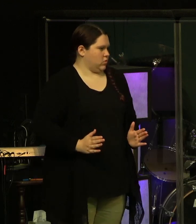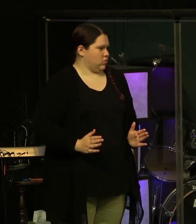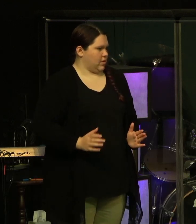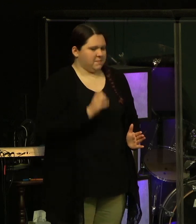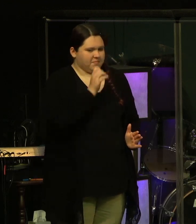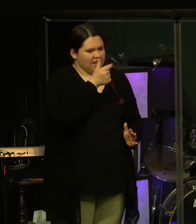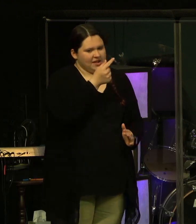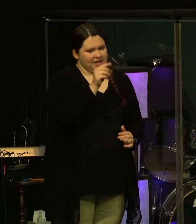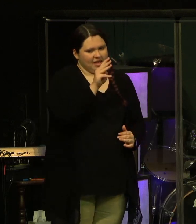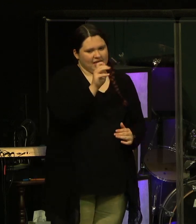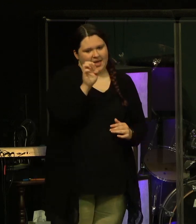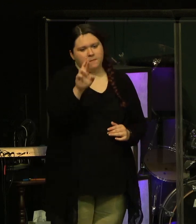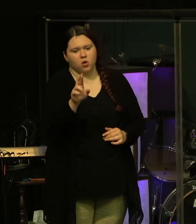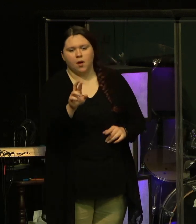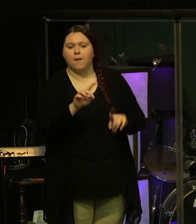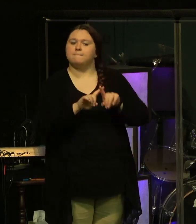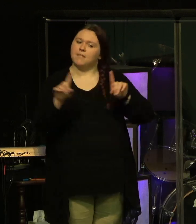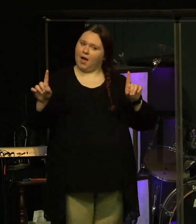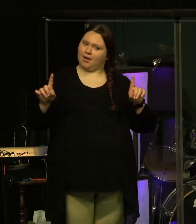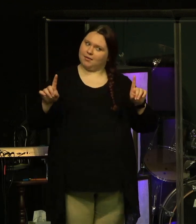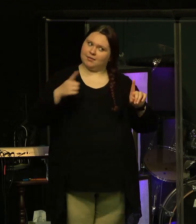But I do call myself a believer.